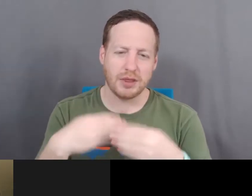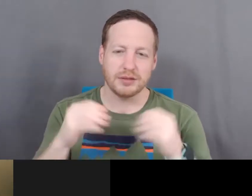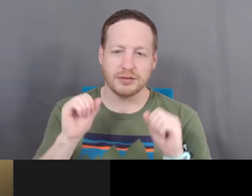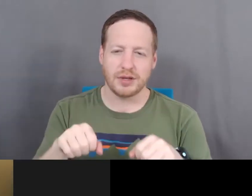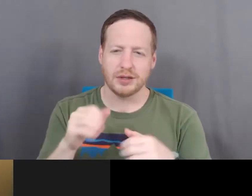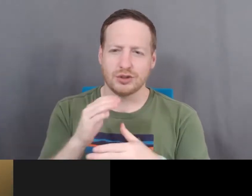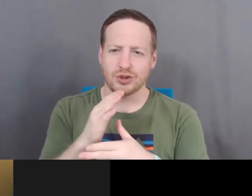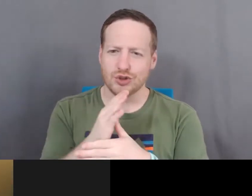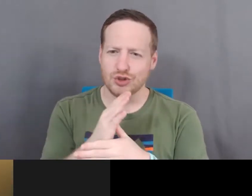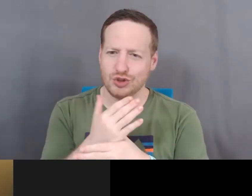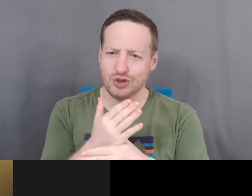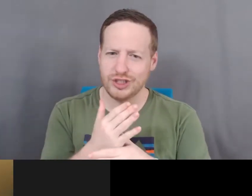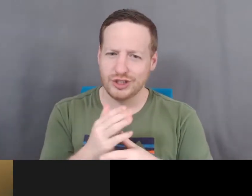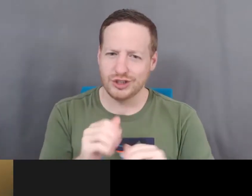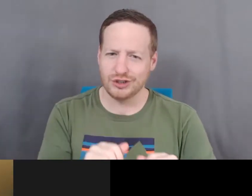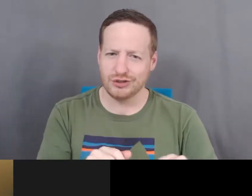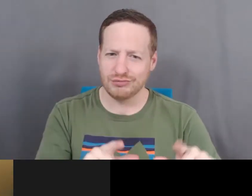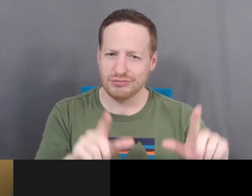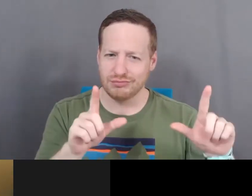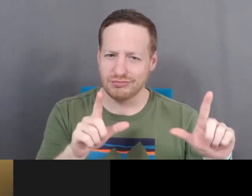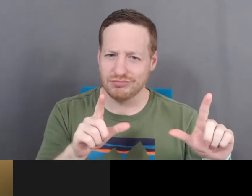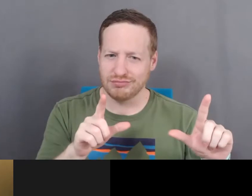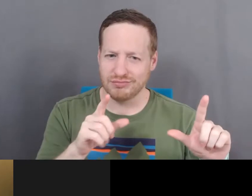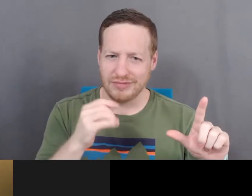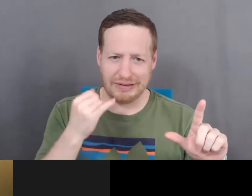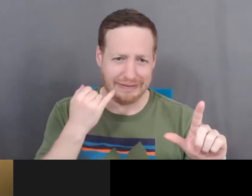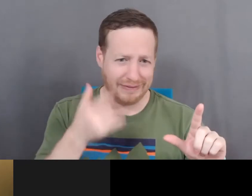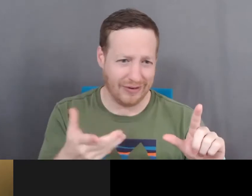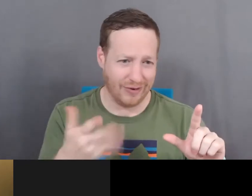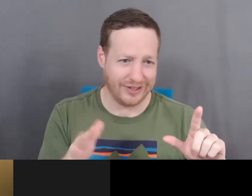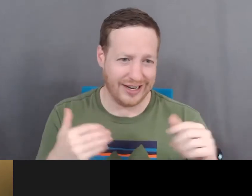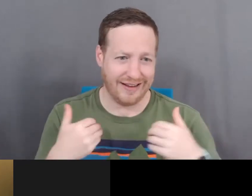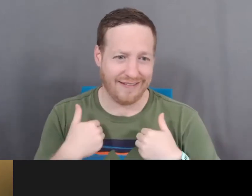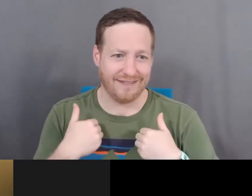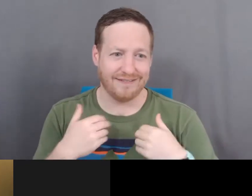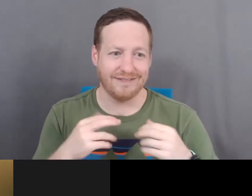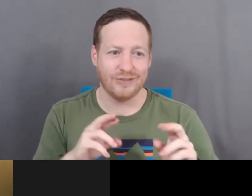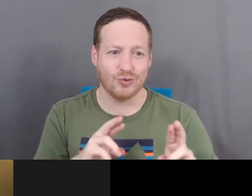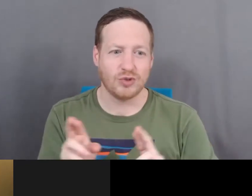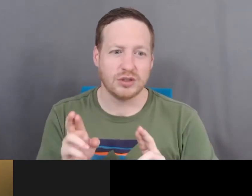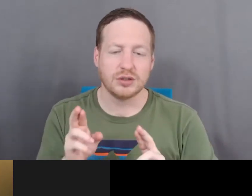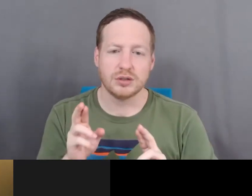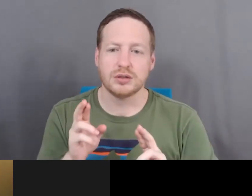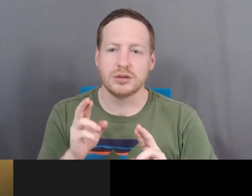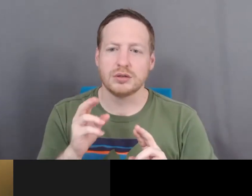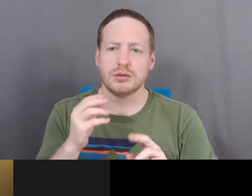Okay. You want me to... Bethany can share it, and that way you'll be able to see it.